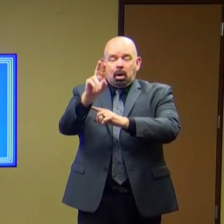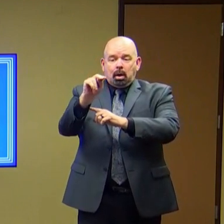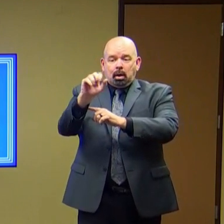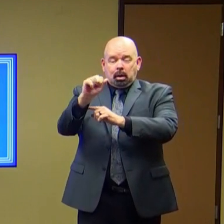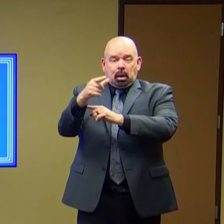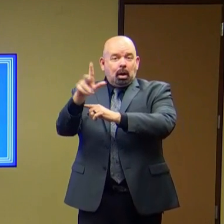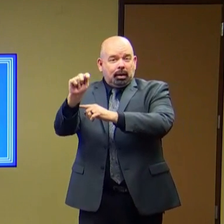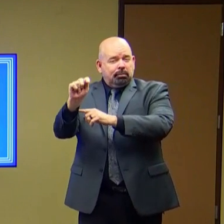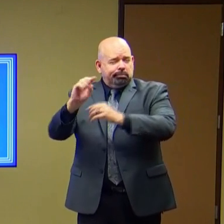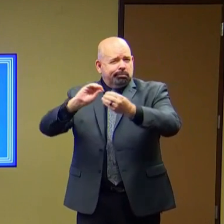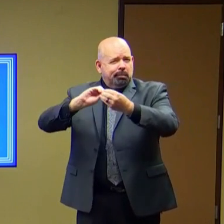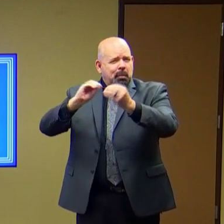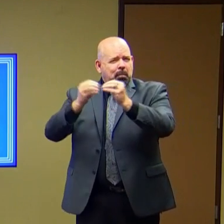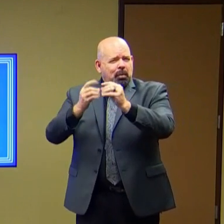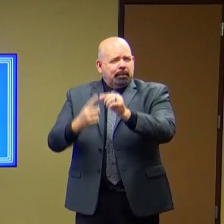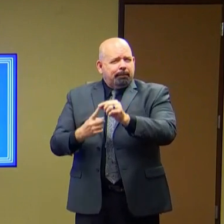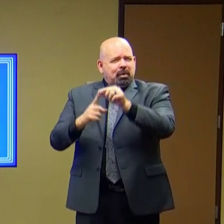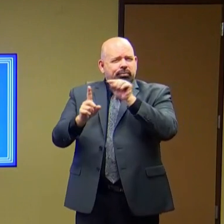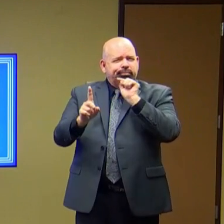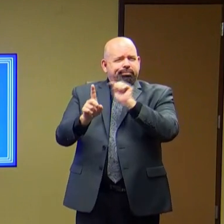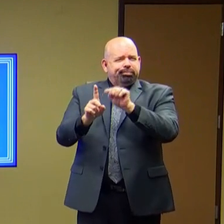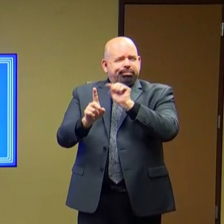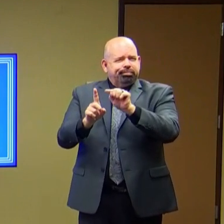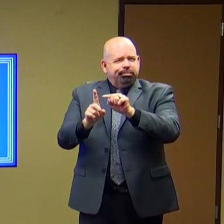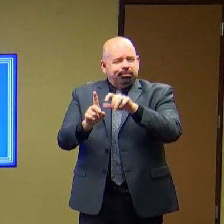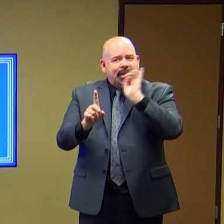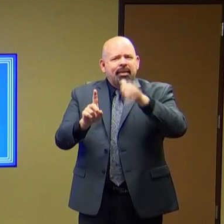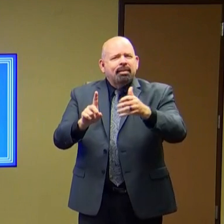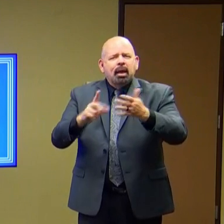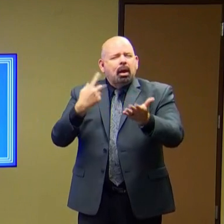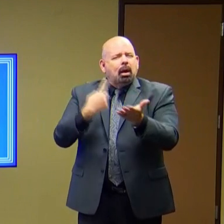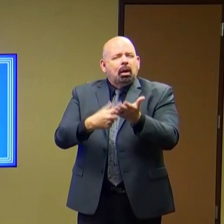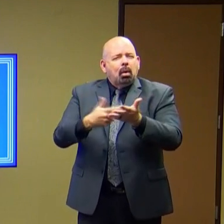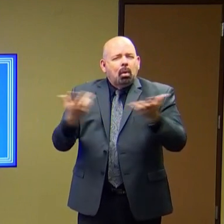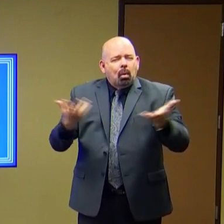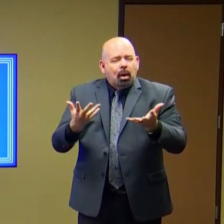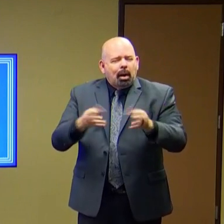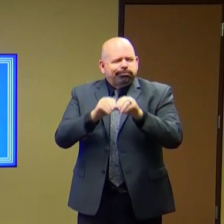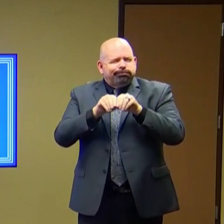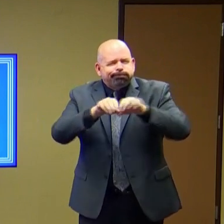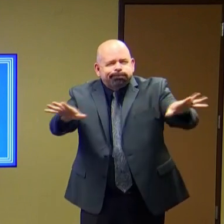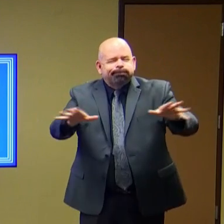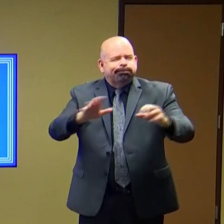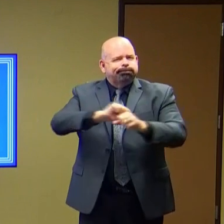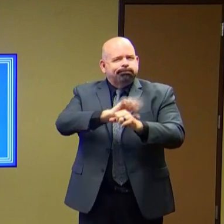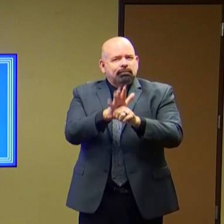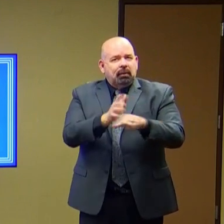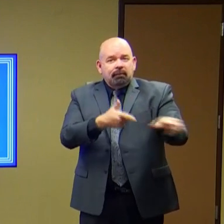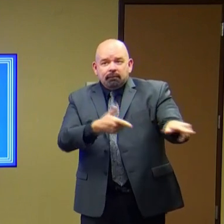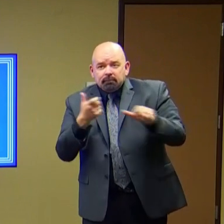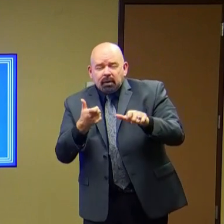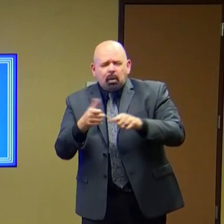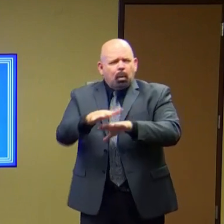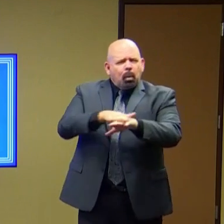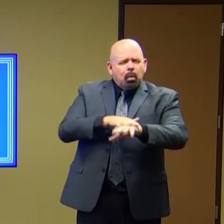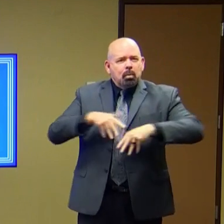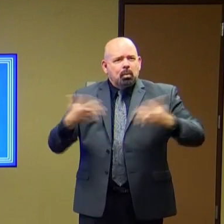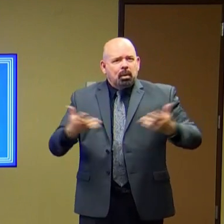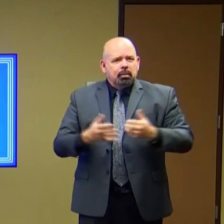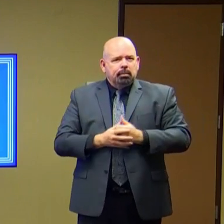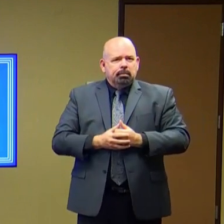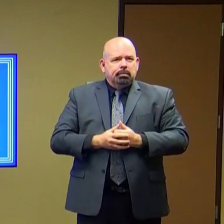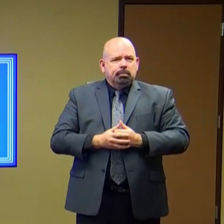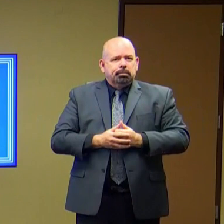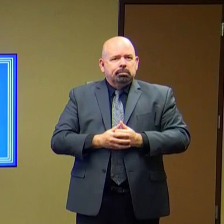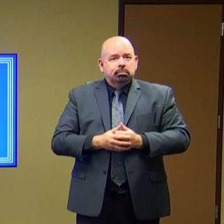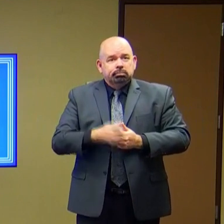people will replace them in being sick, is above 1 and has been above 1 for some time. When you're above 1,